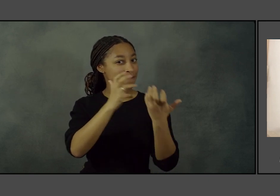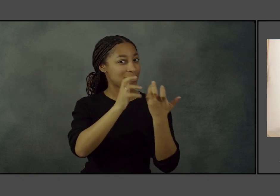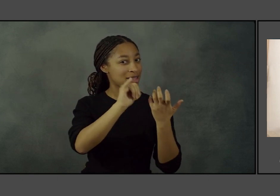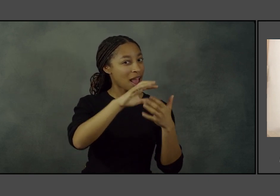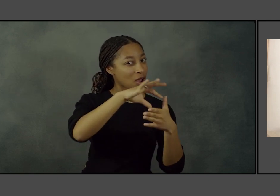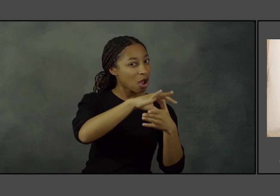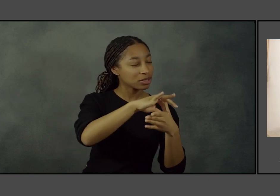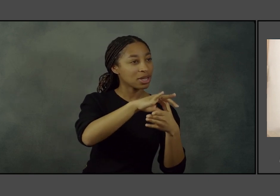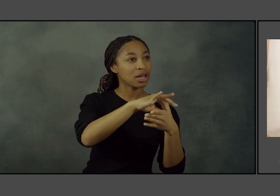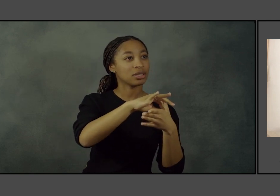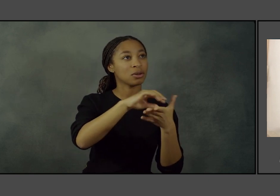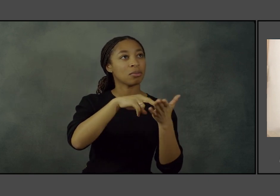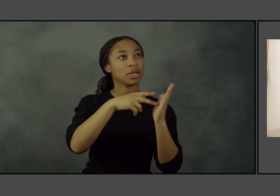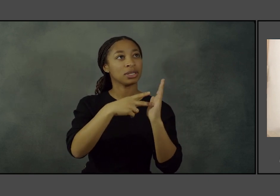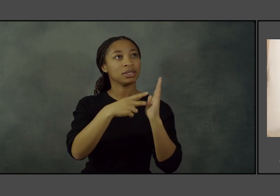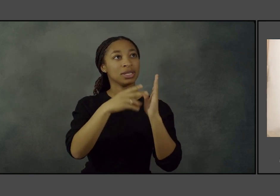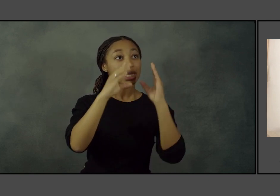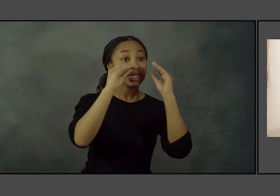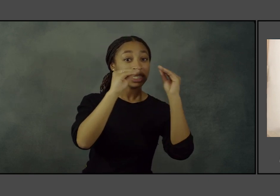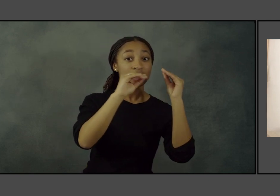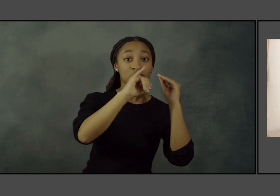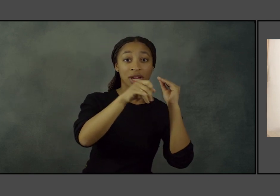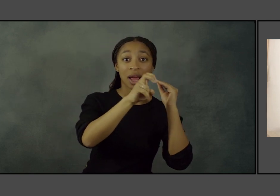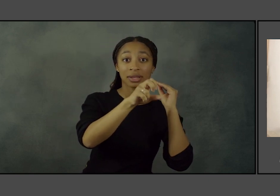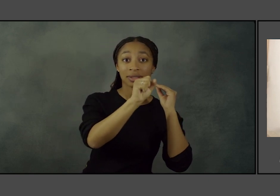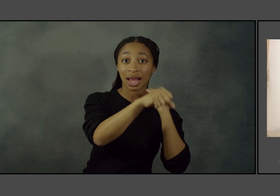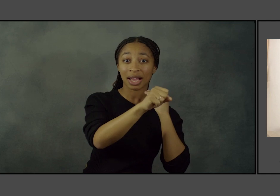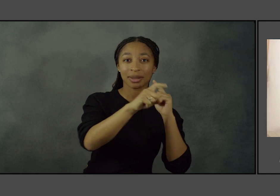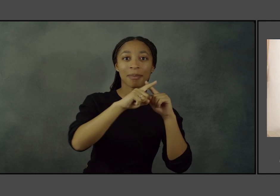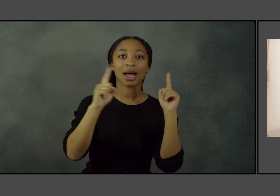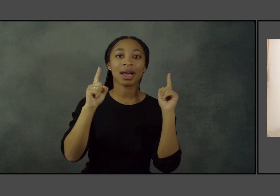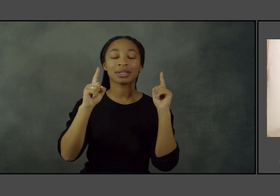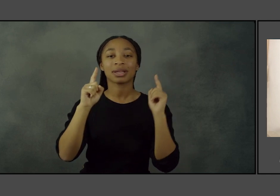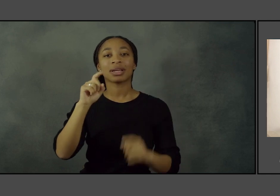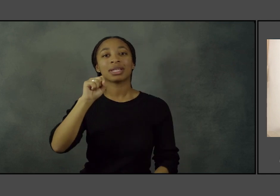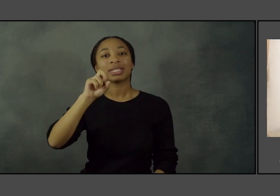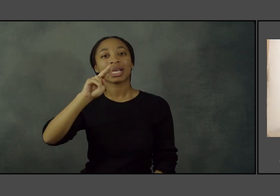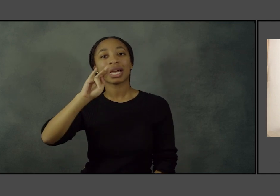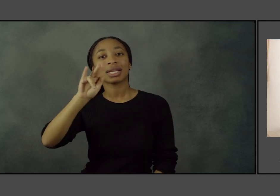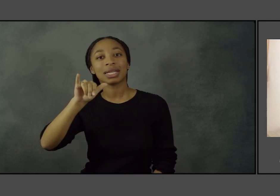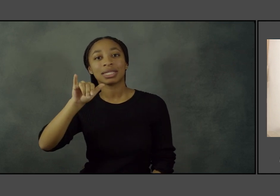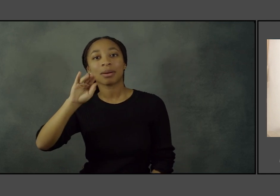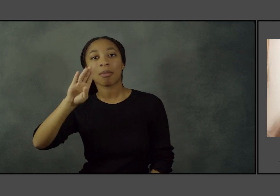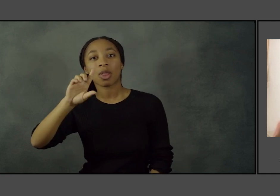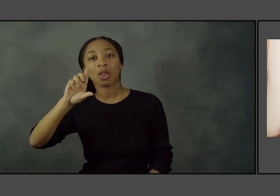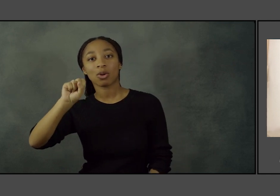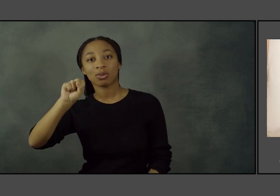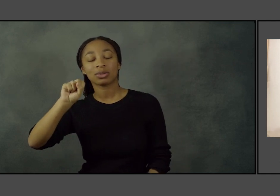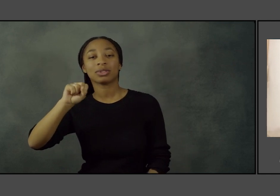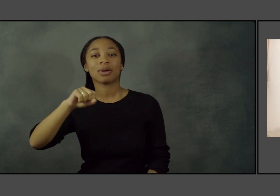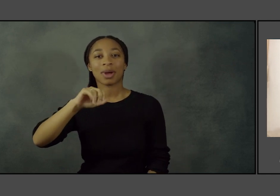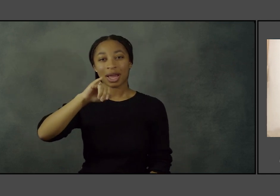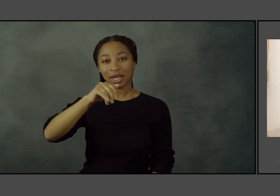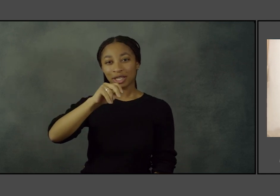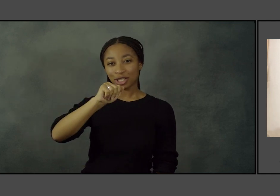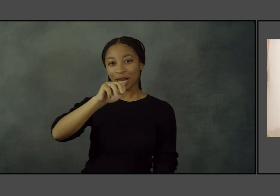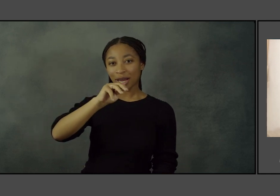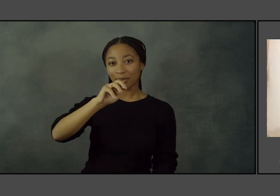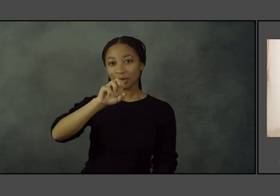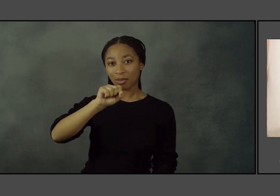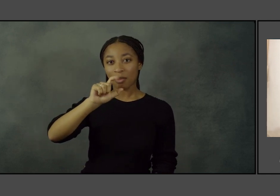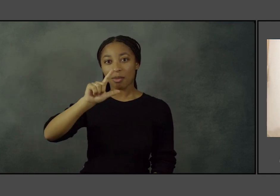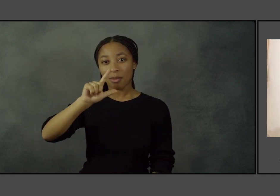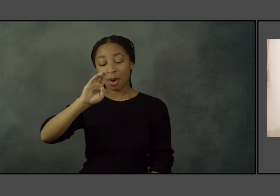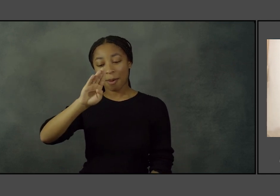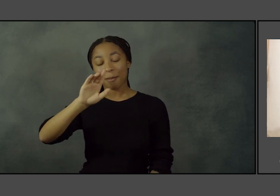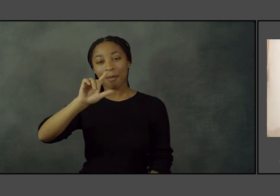also teaching Sonny's Blues by James Baldwin, or teaching along with an essay, or teaching it in the context